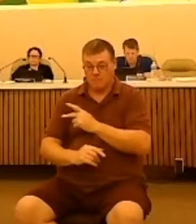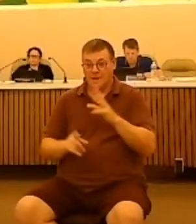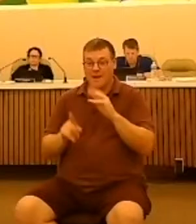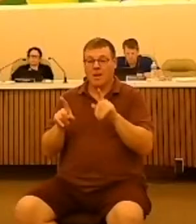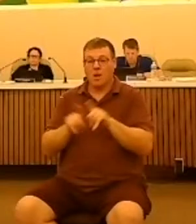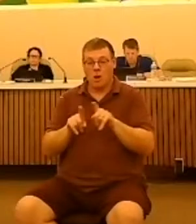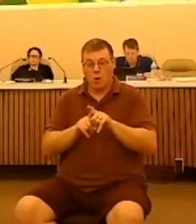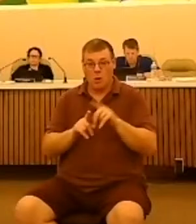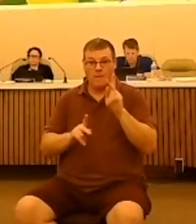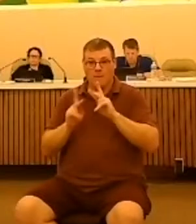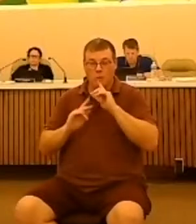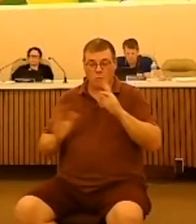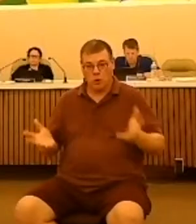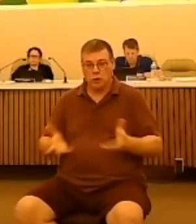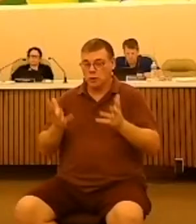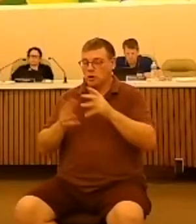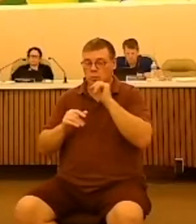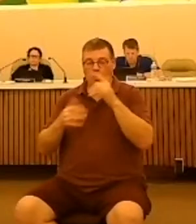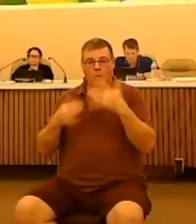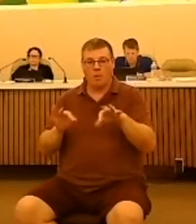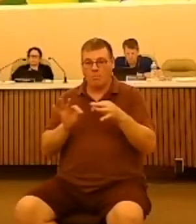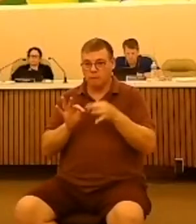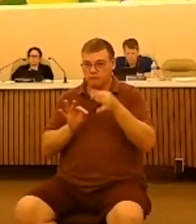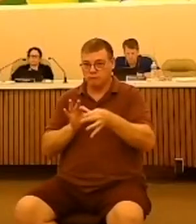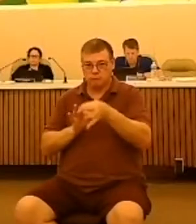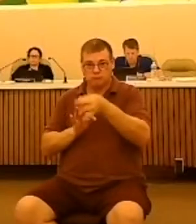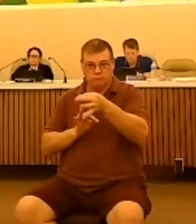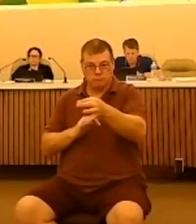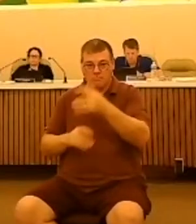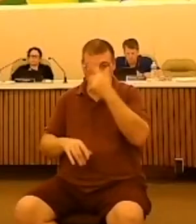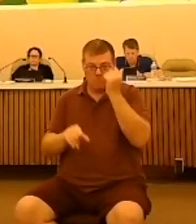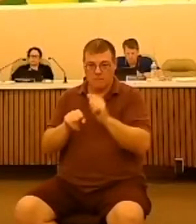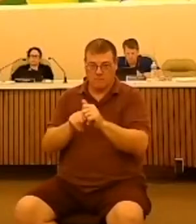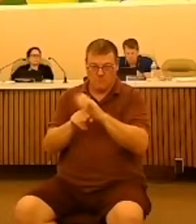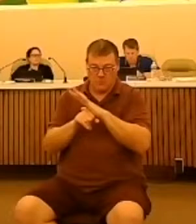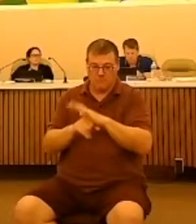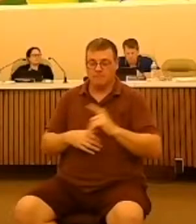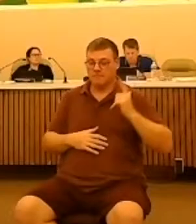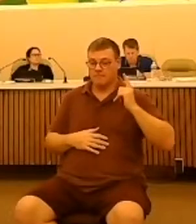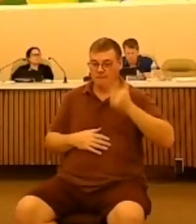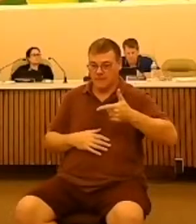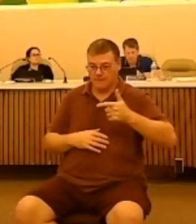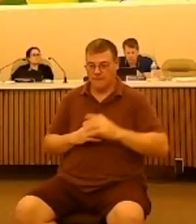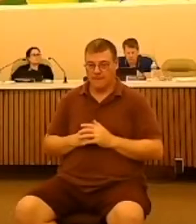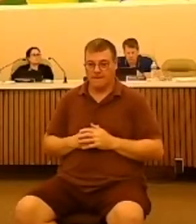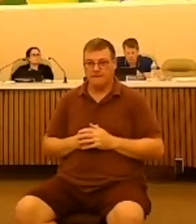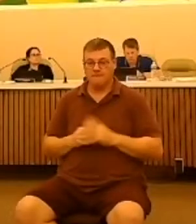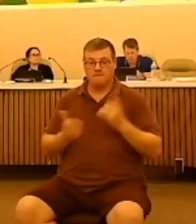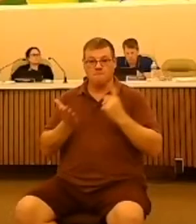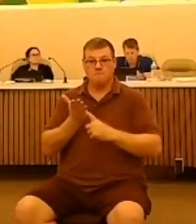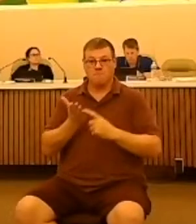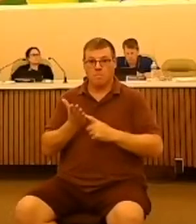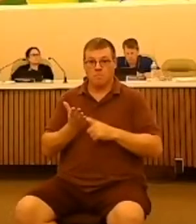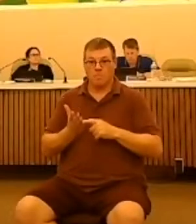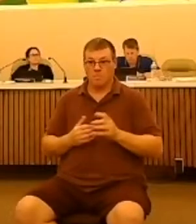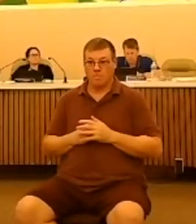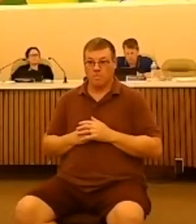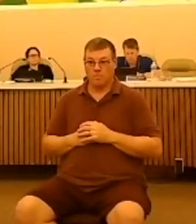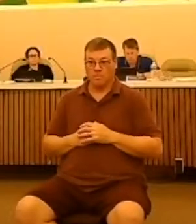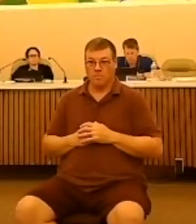as to encourage women to not let their scheduled screening slip due to the pandemic. Second. Any discussion?